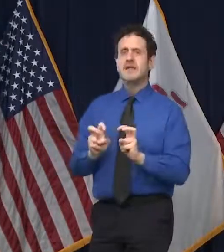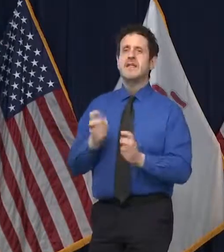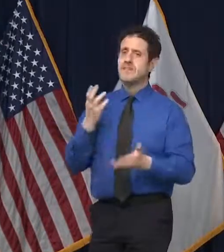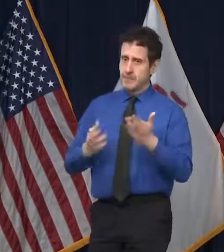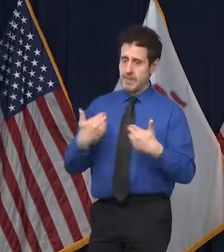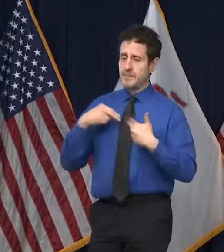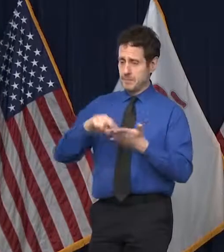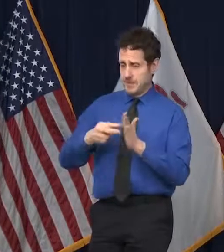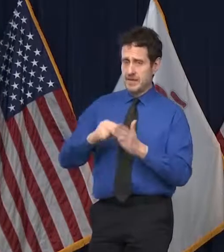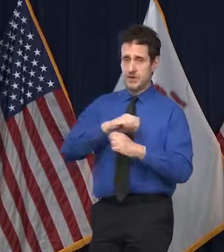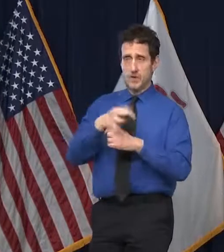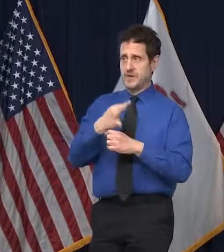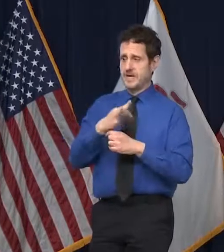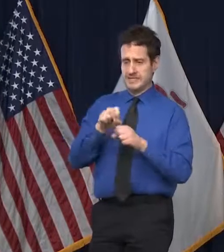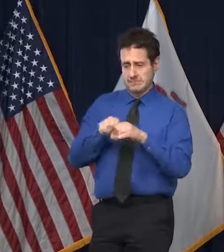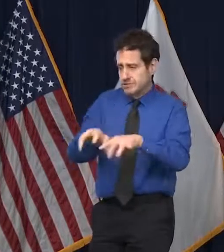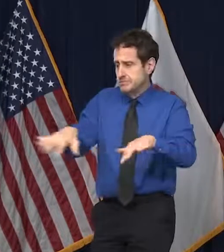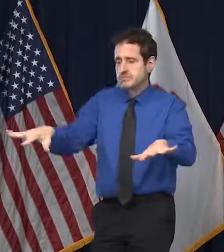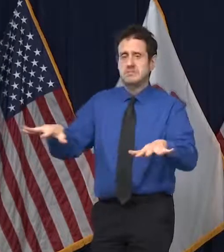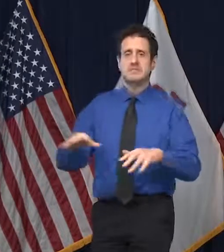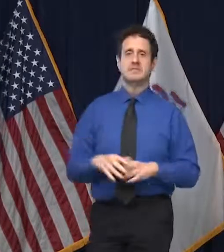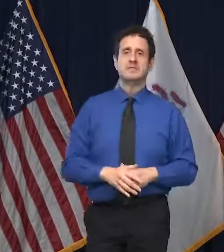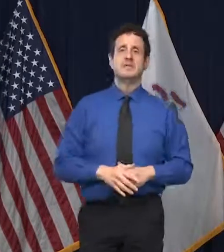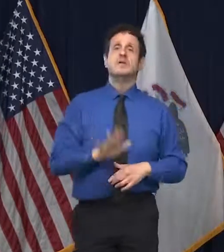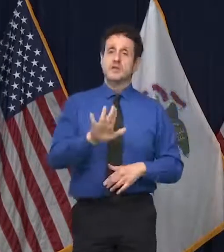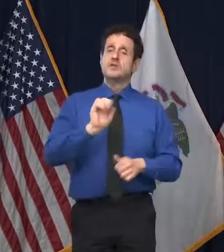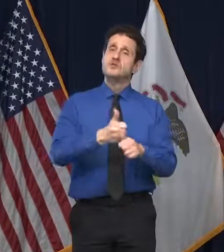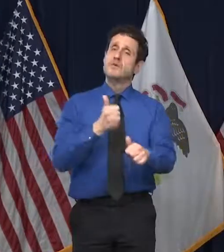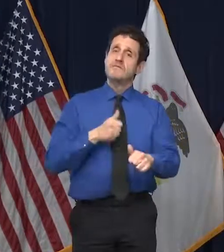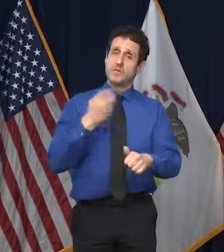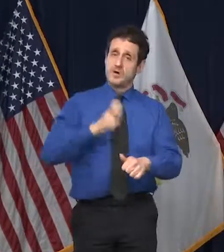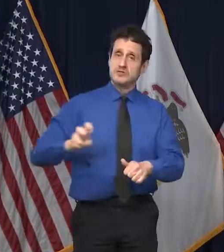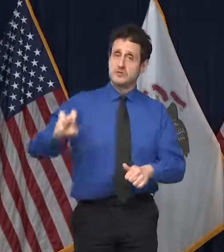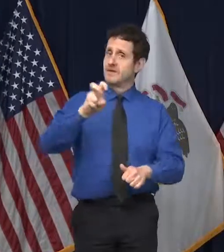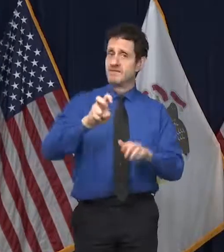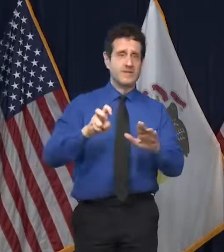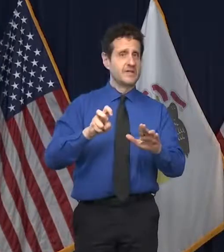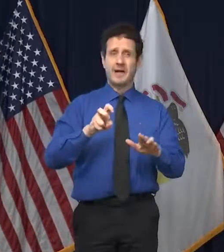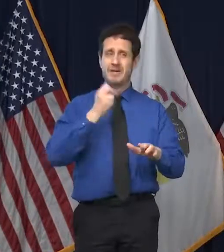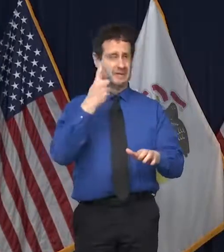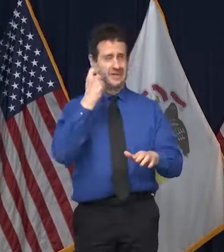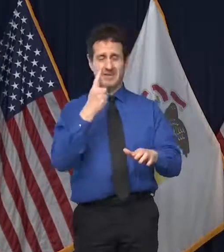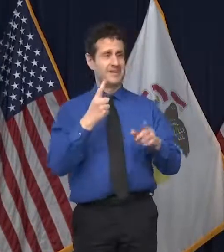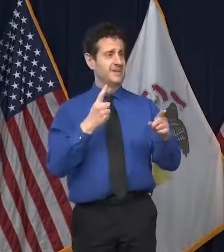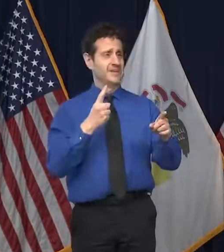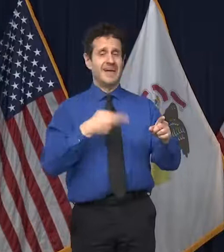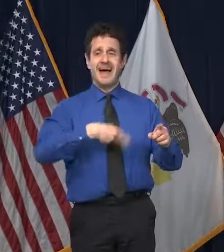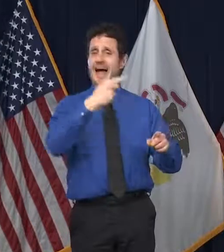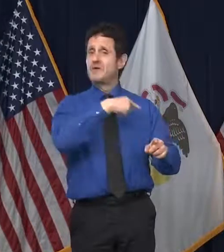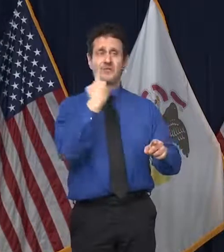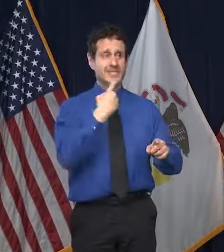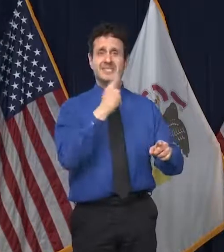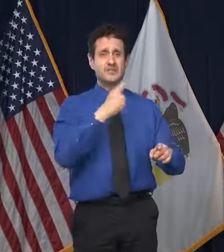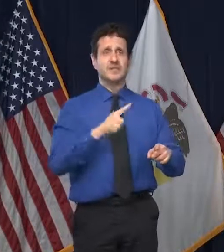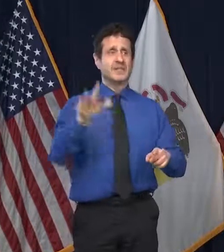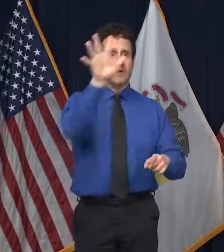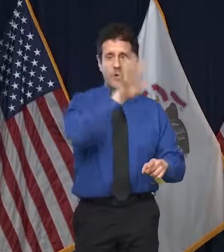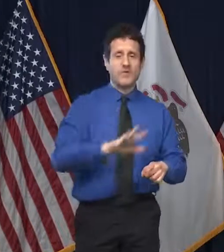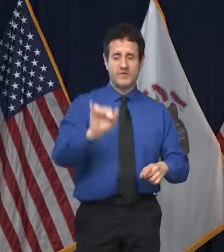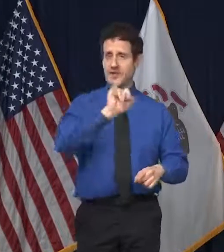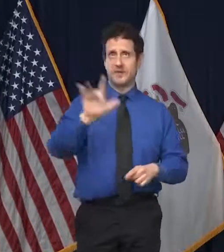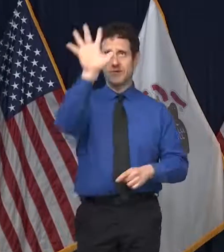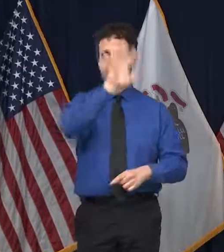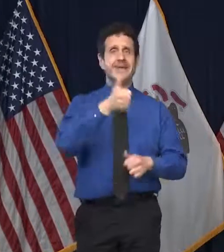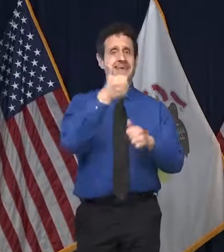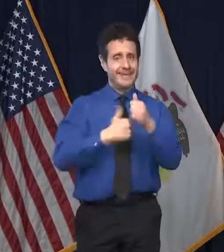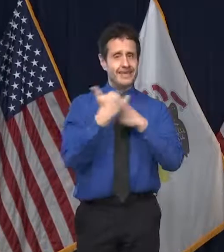travel to areas of higher risk, but as you are seeing, that is almost everywhere. That includes essentially every county here